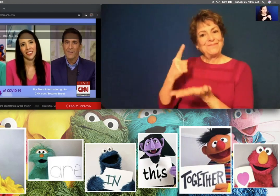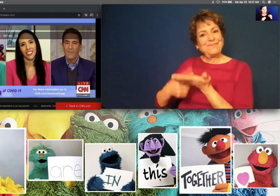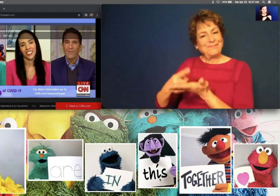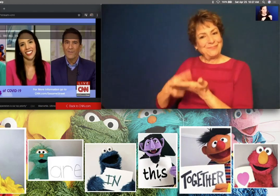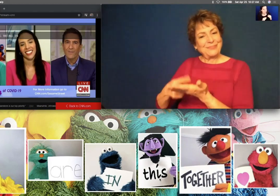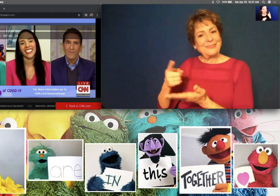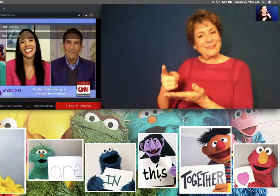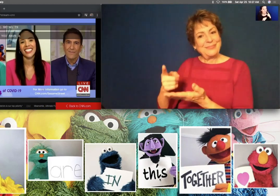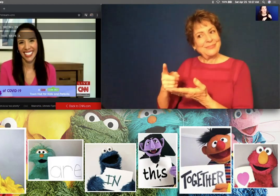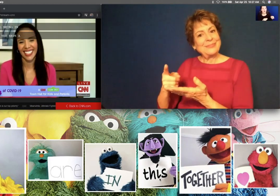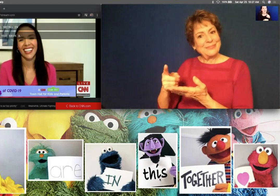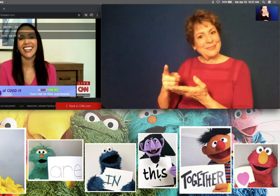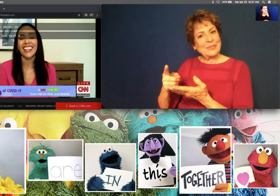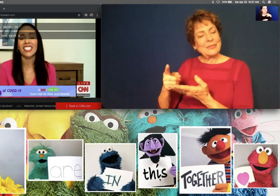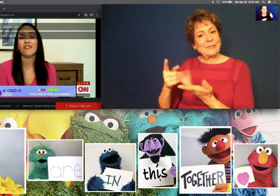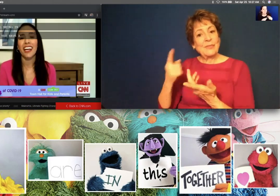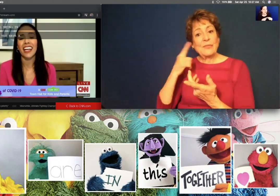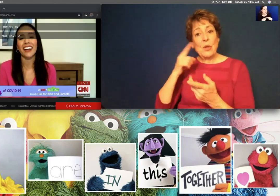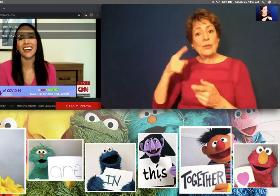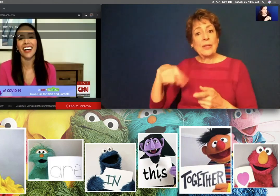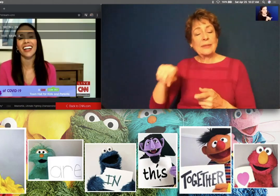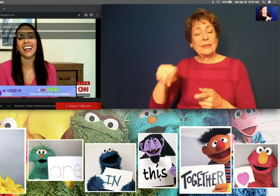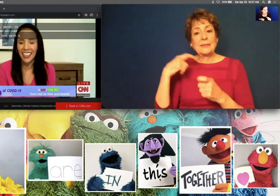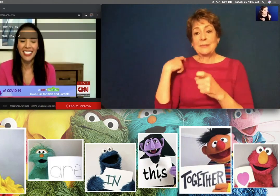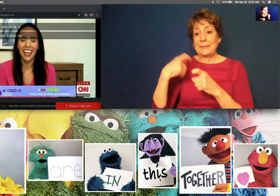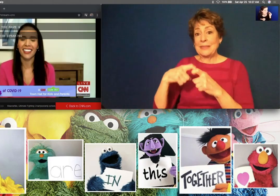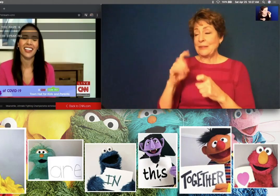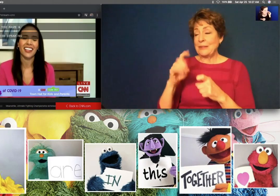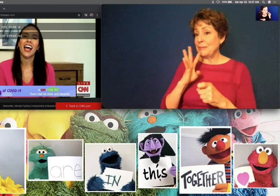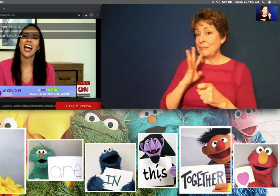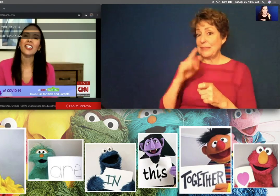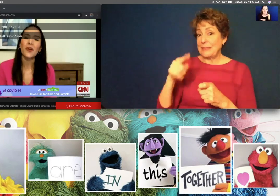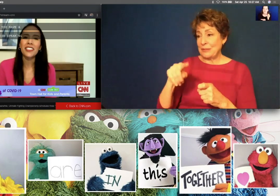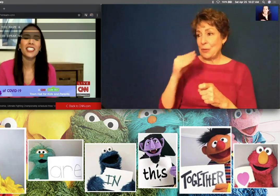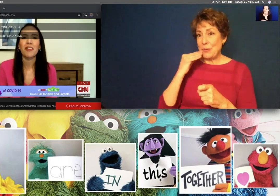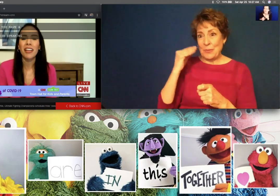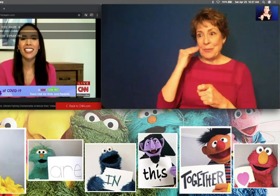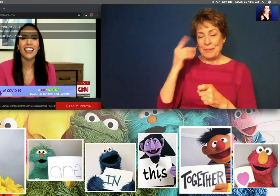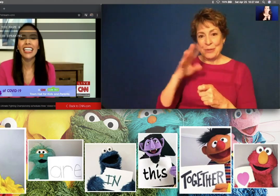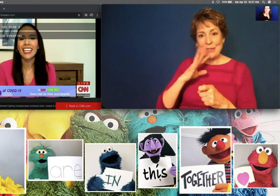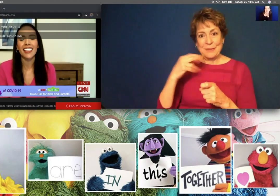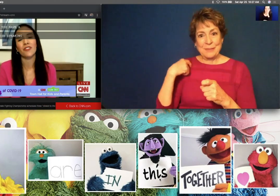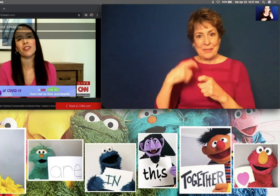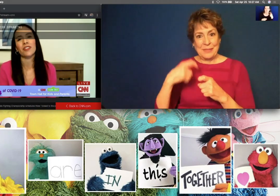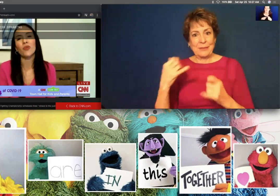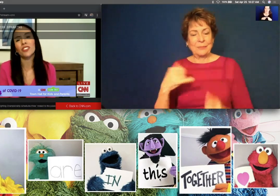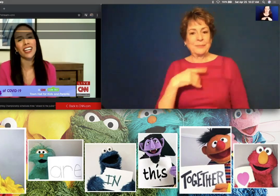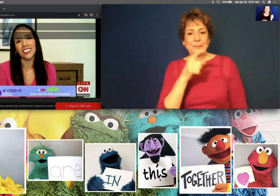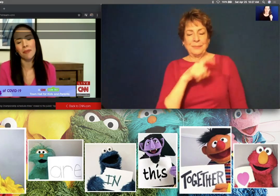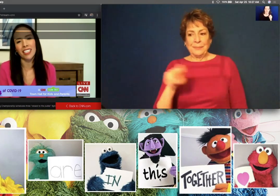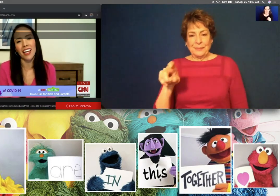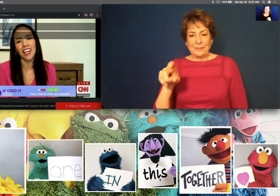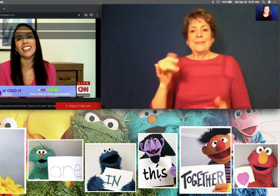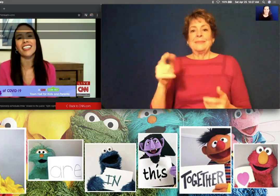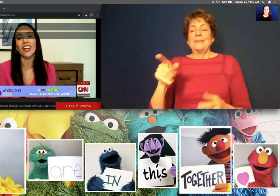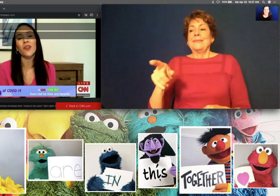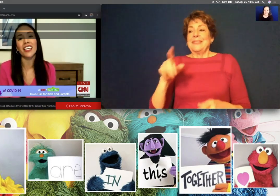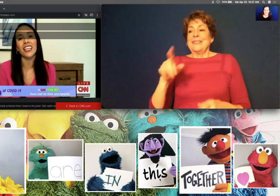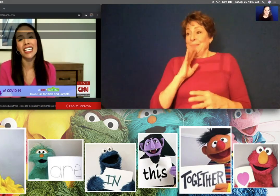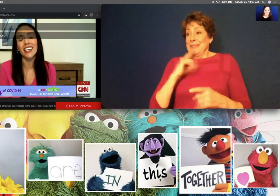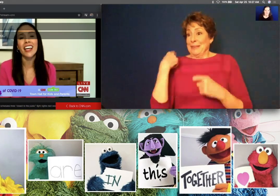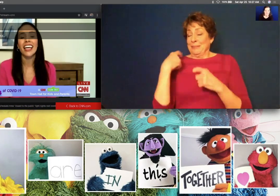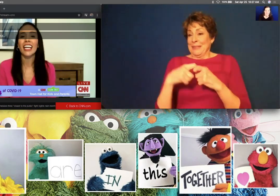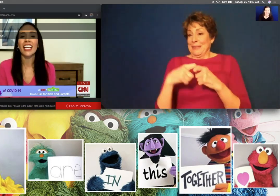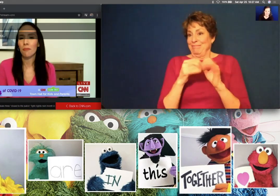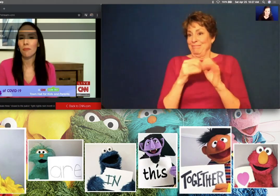So important. Dr. Edith, speaking of us all being in this together, I know you also have a message about this for our Spanish-speaking viewers at home. That's right,